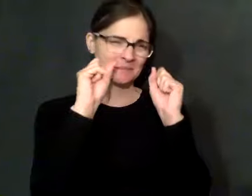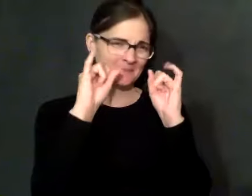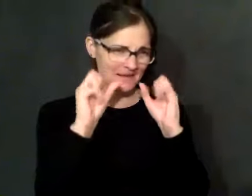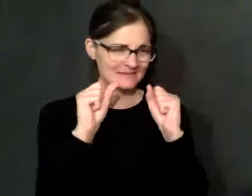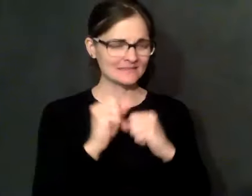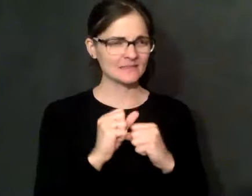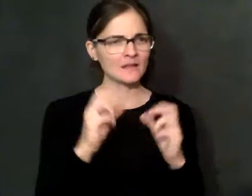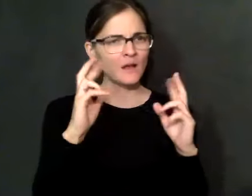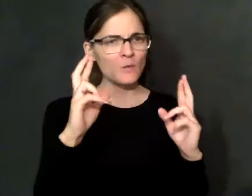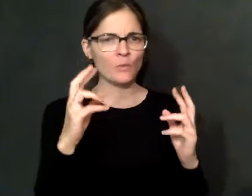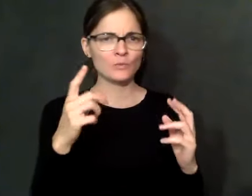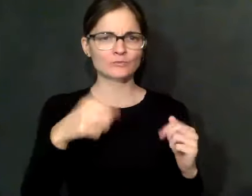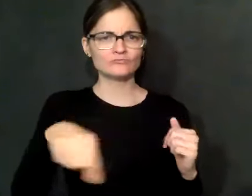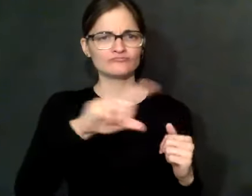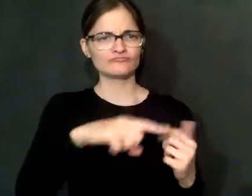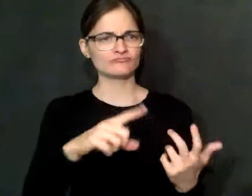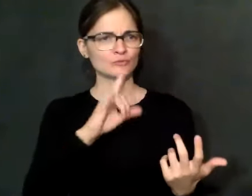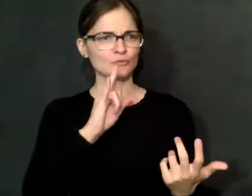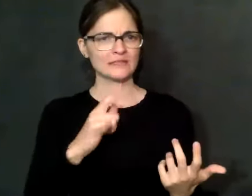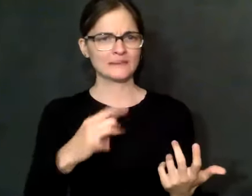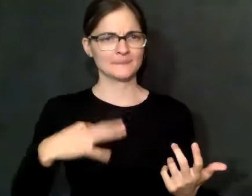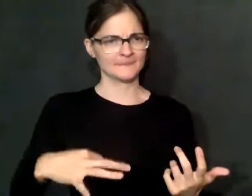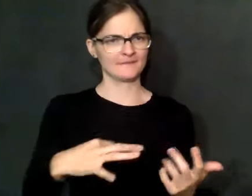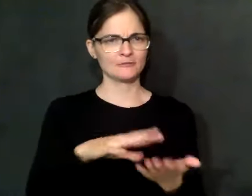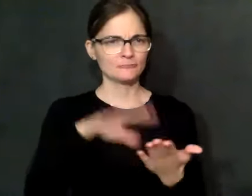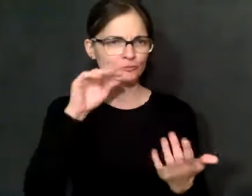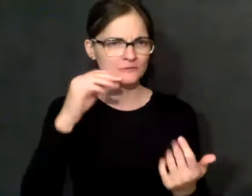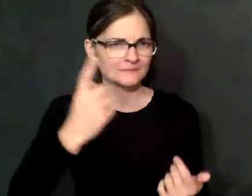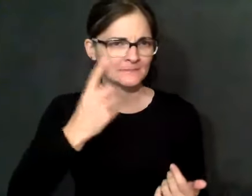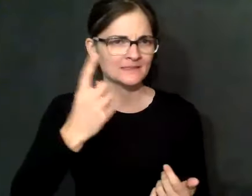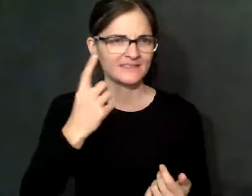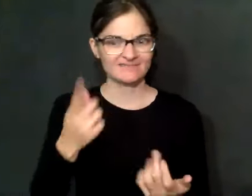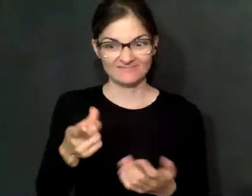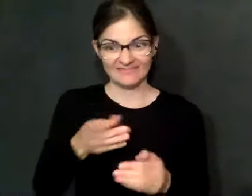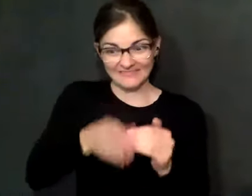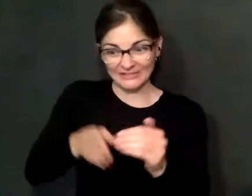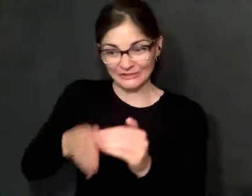honored to have these speakers from across the country who just willingly stepped up to the plate.